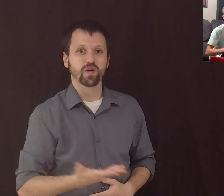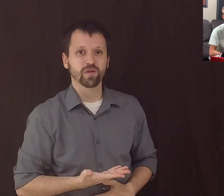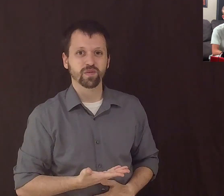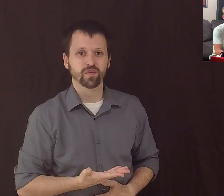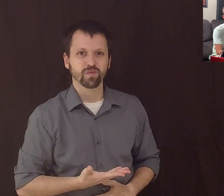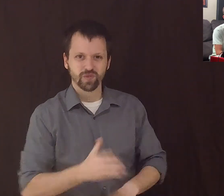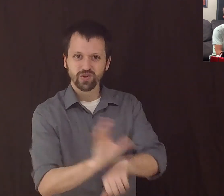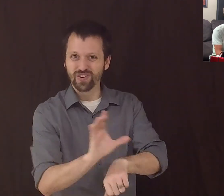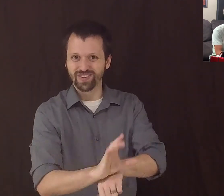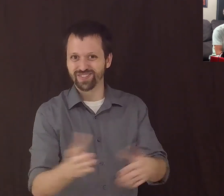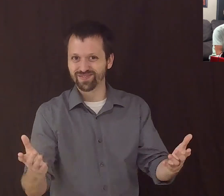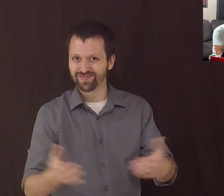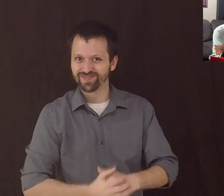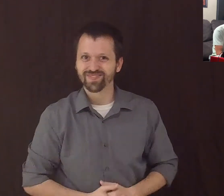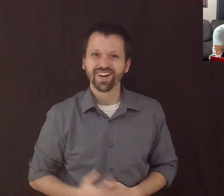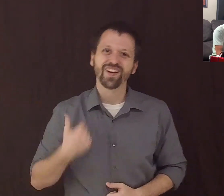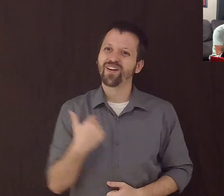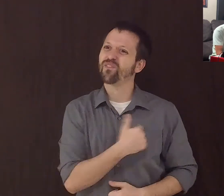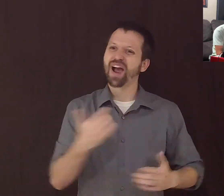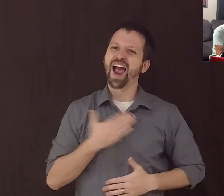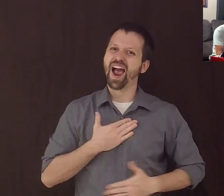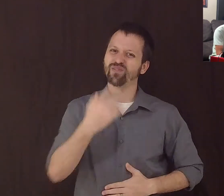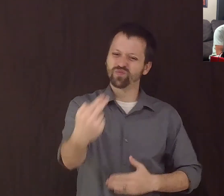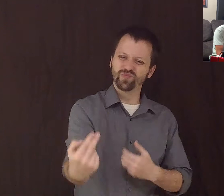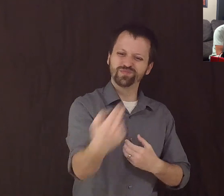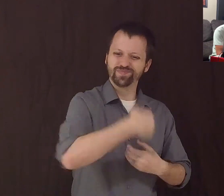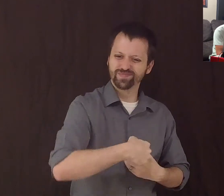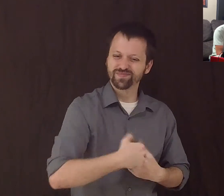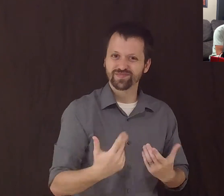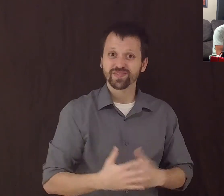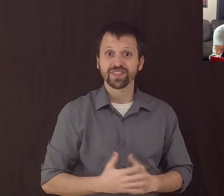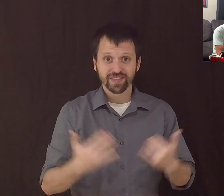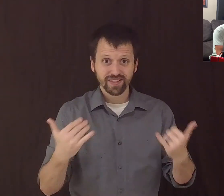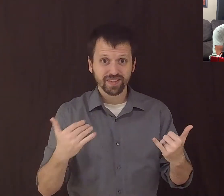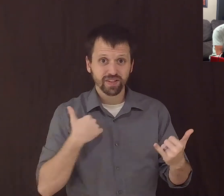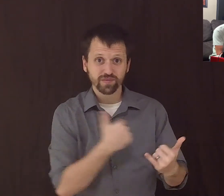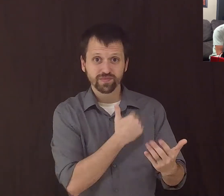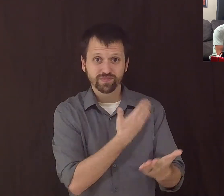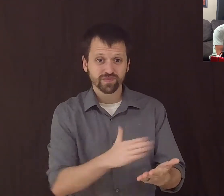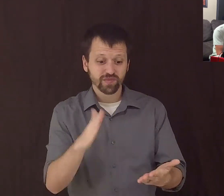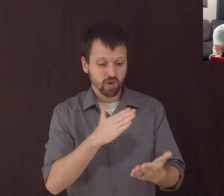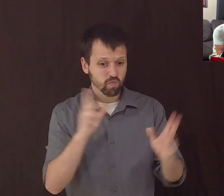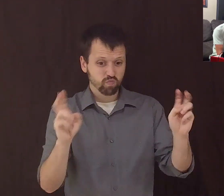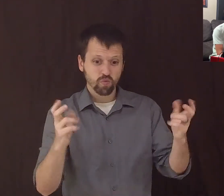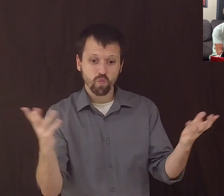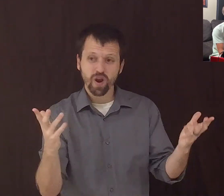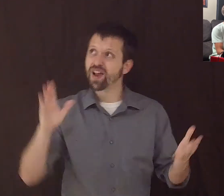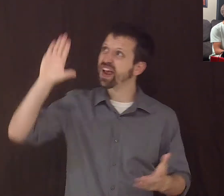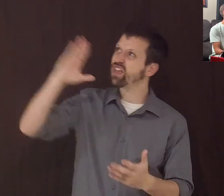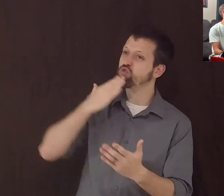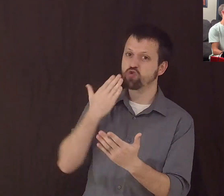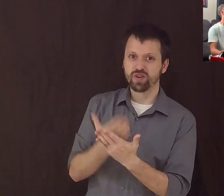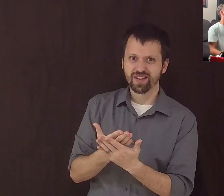Welcome to church. We're so glad you joined us. We're going to be singing today about the goodness of God. That psalm